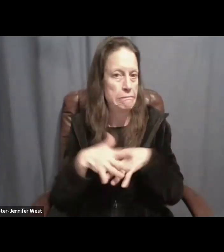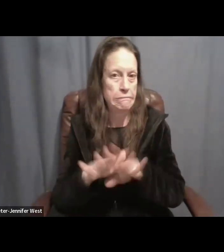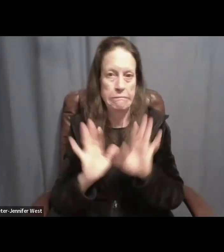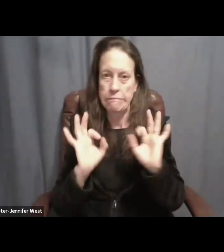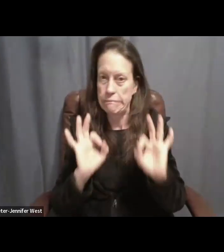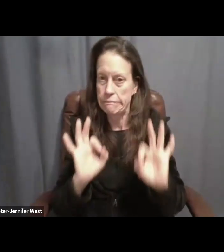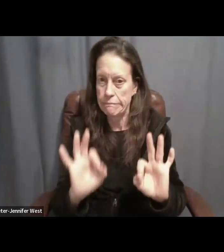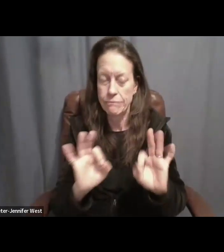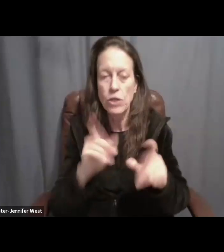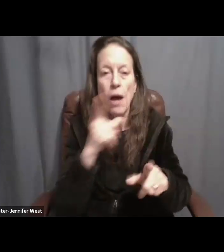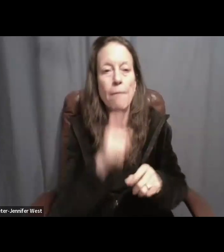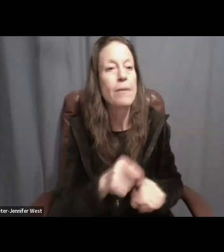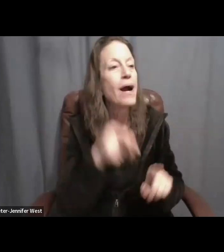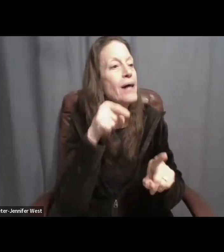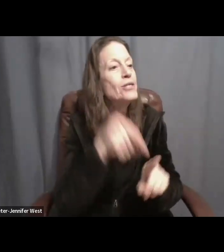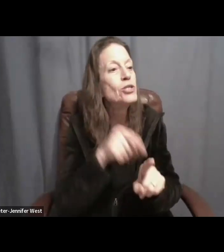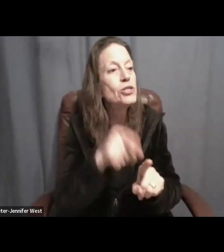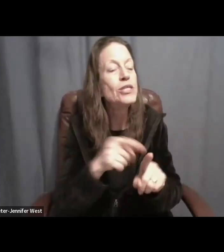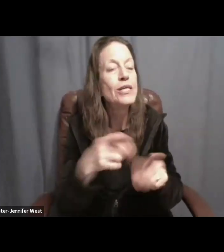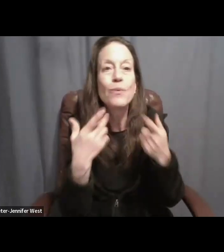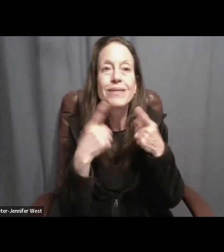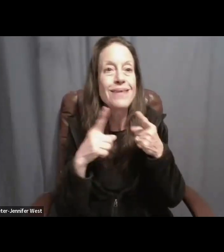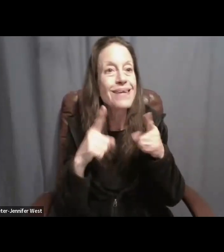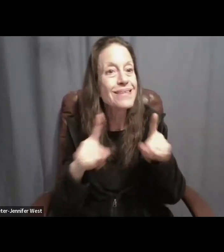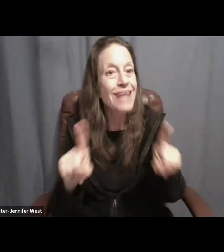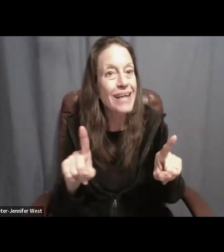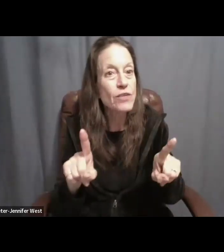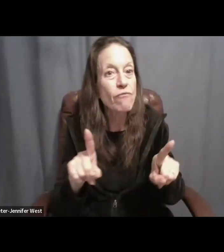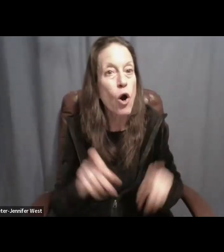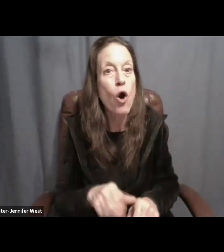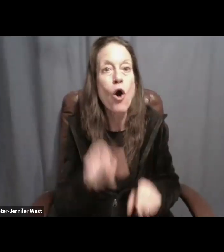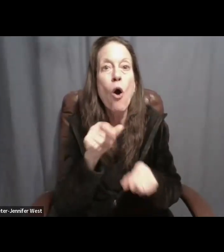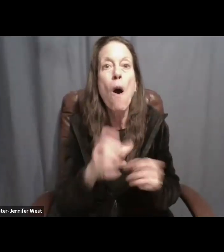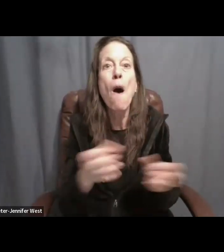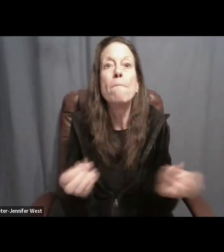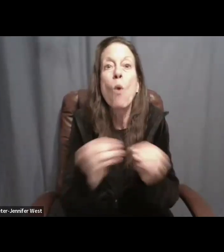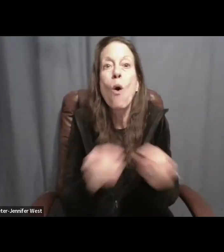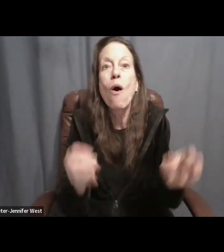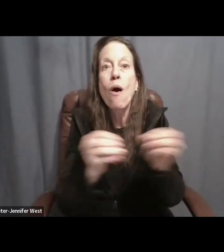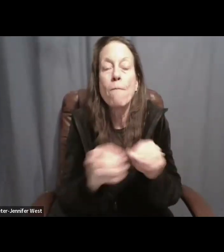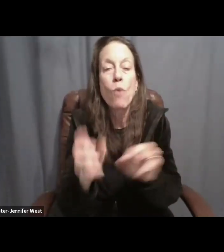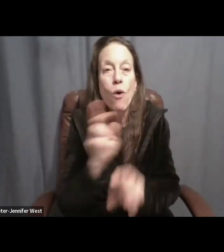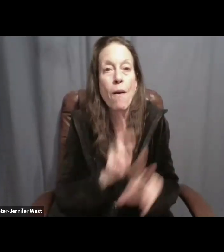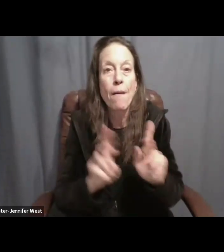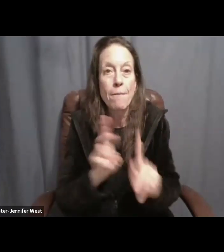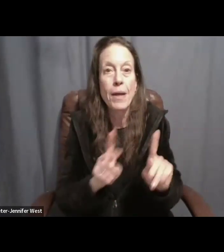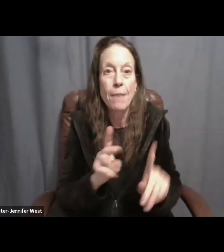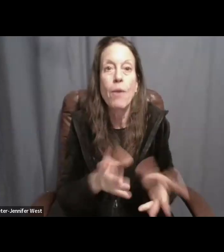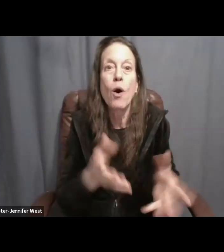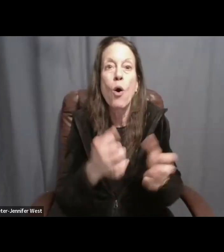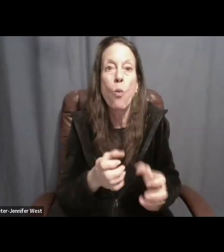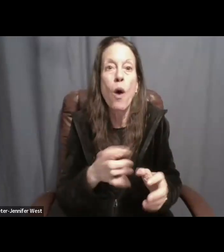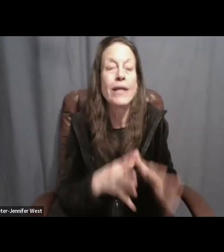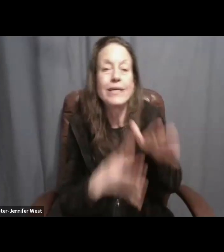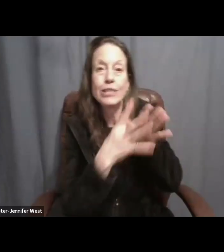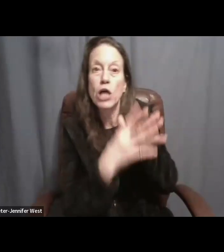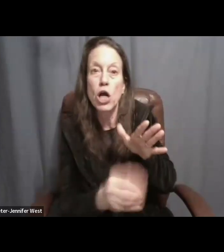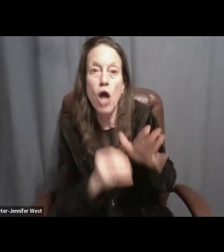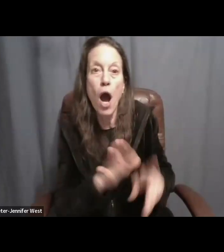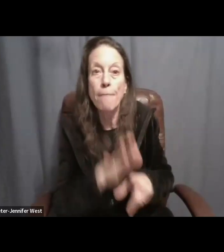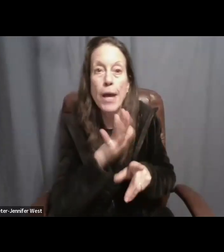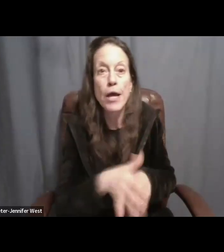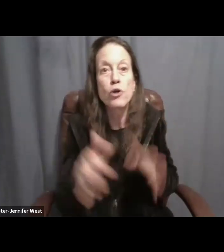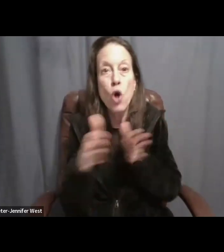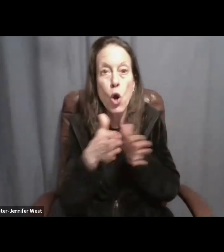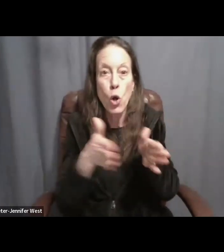Elaine was successful. And because she was successful, lots more people wanted to do what she was doing where she